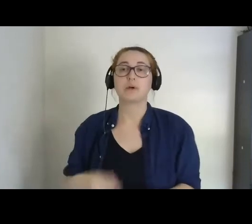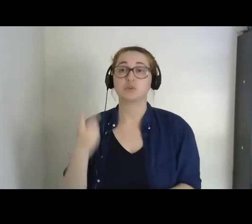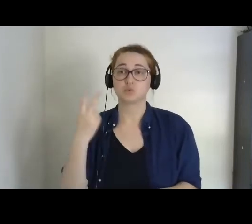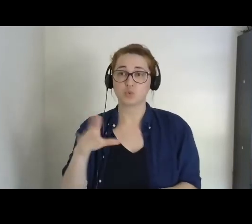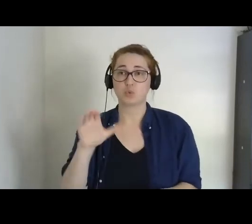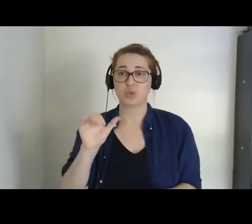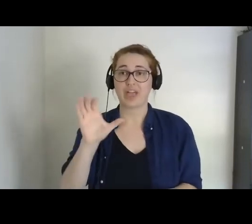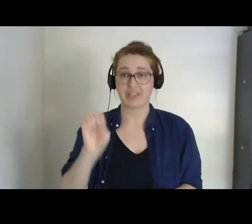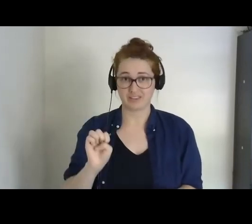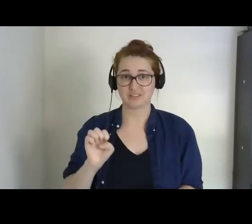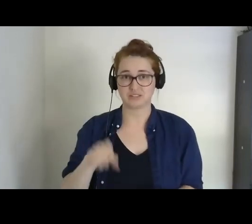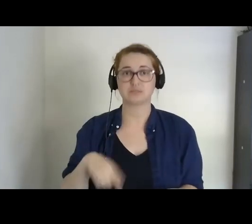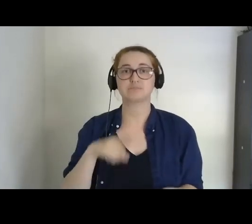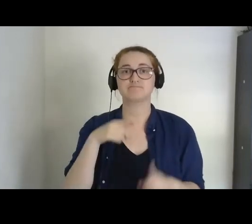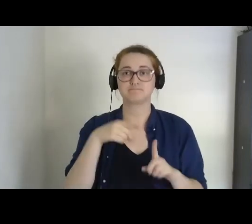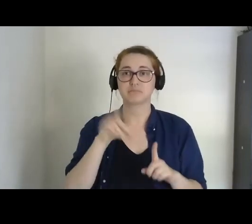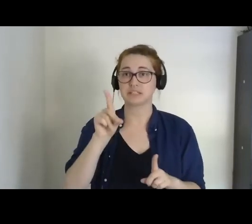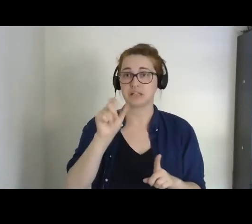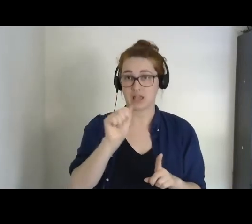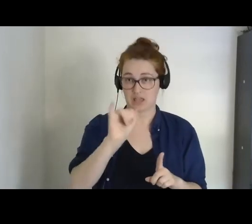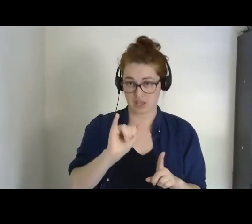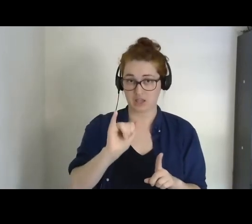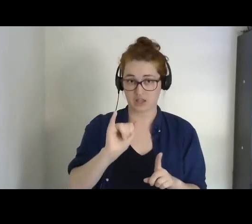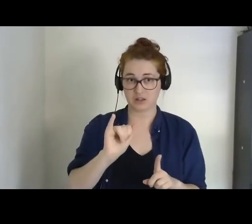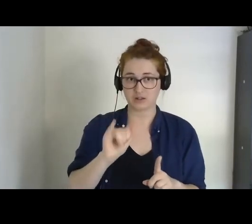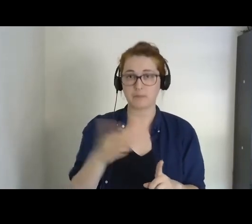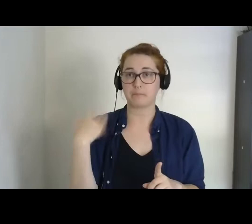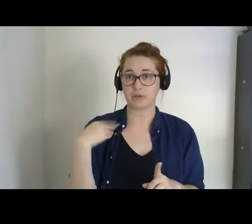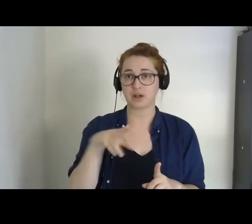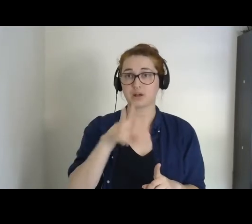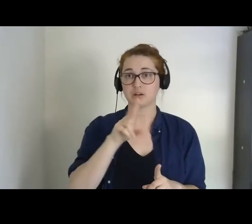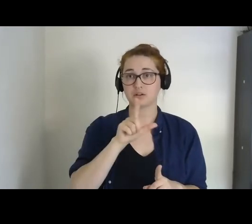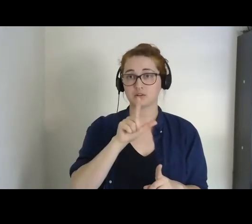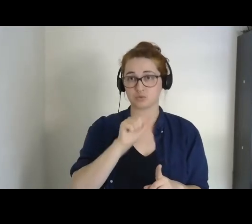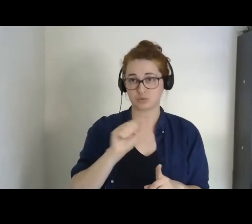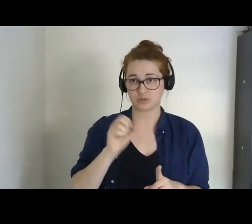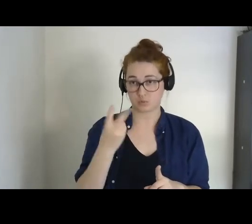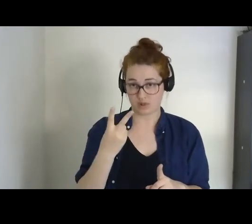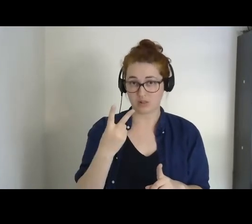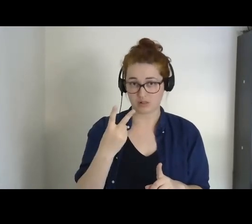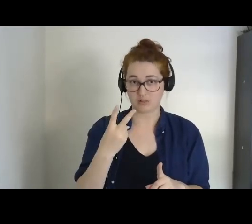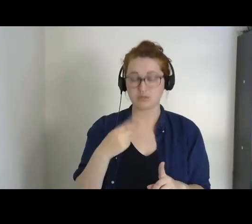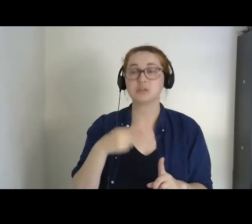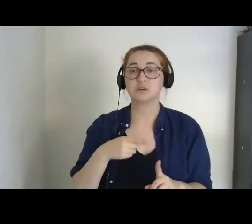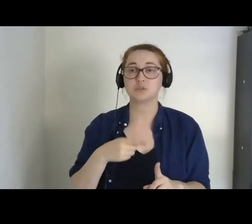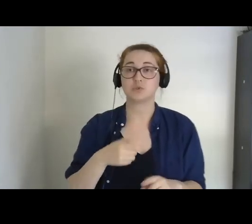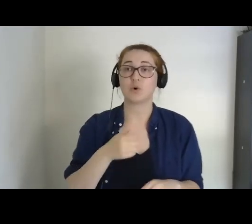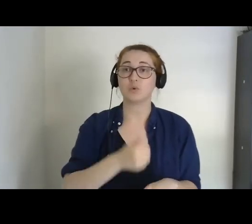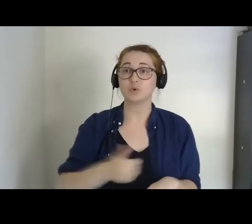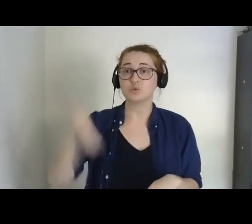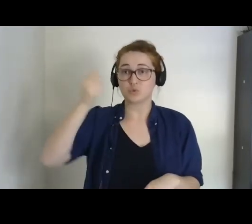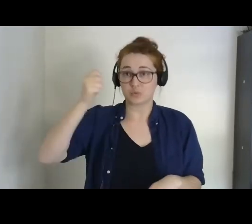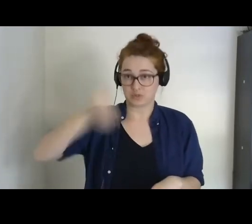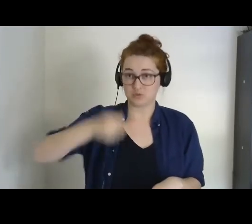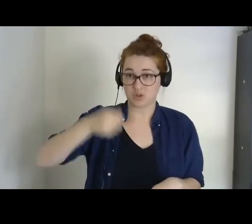from 2012, again, was overseen in terms of the presiding judge at the Supreme Court was, in fact, Judge